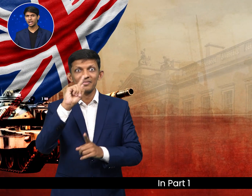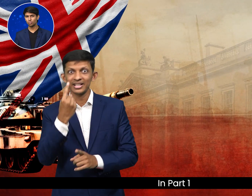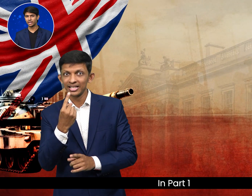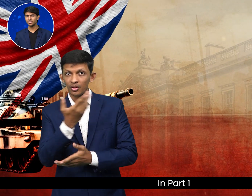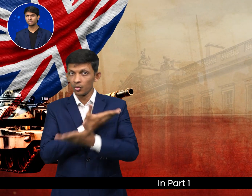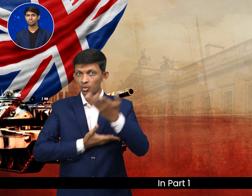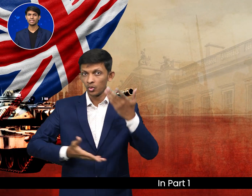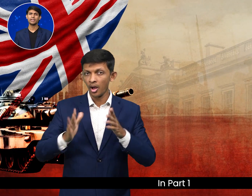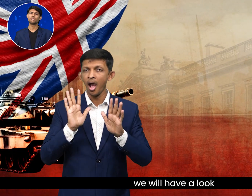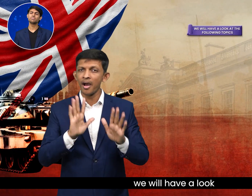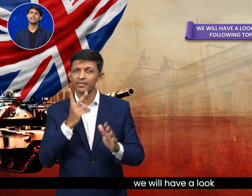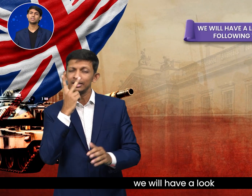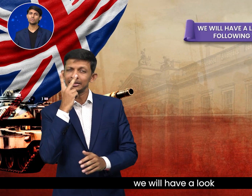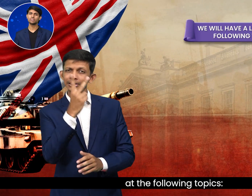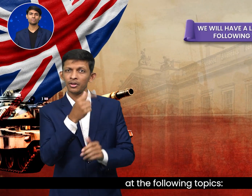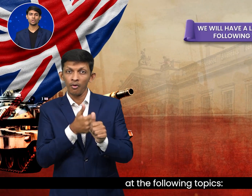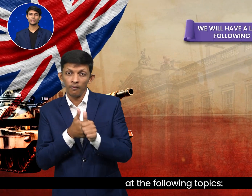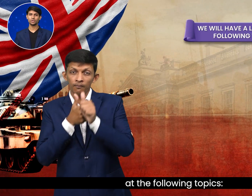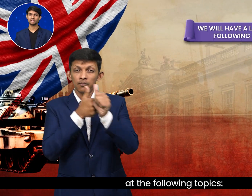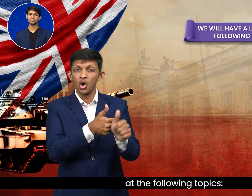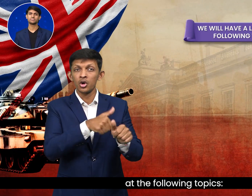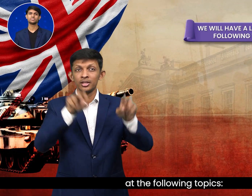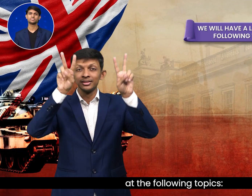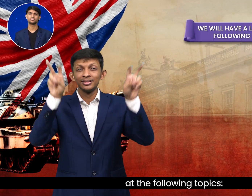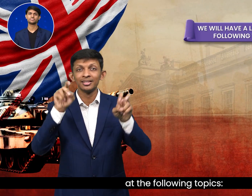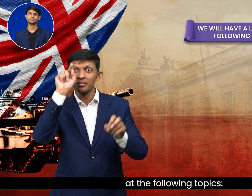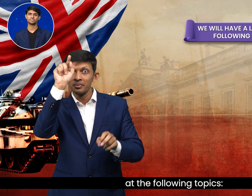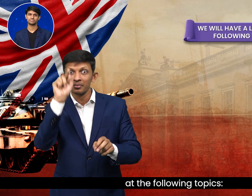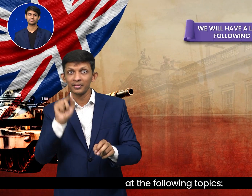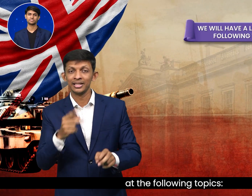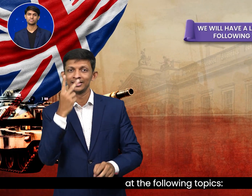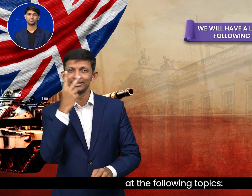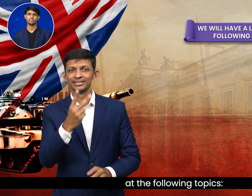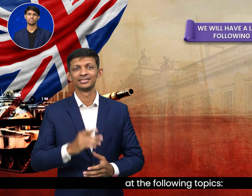In part 1, we will have a look at the following topics.